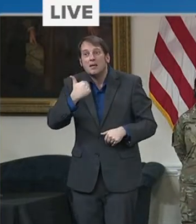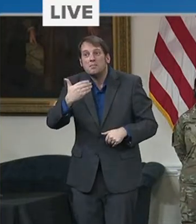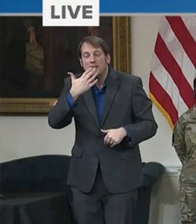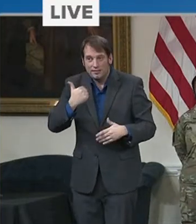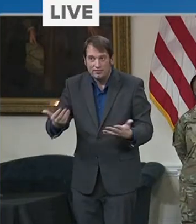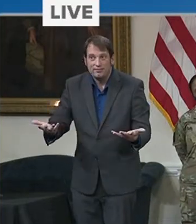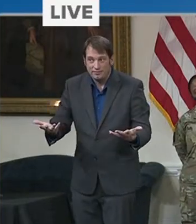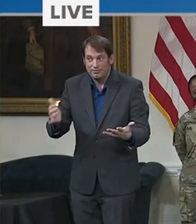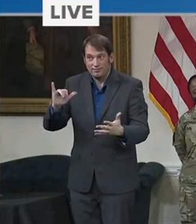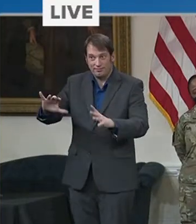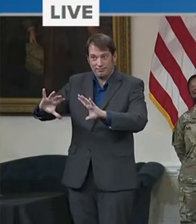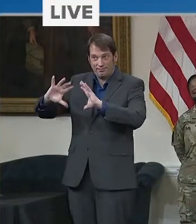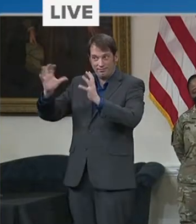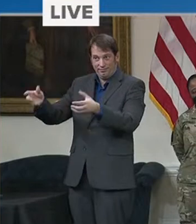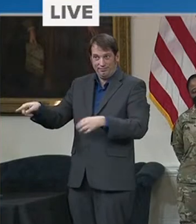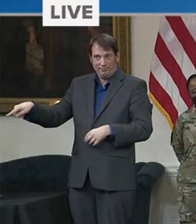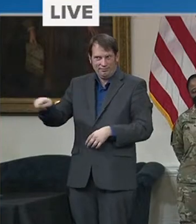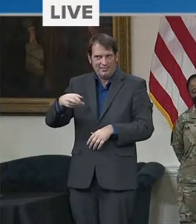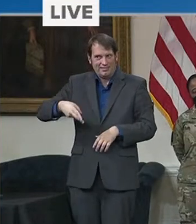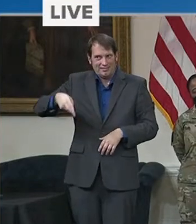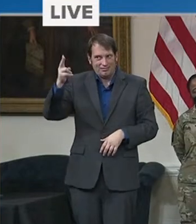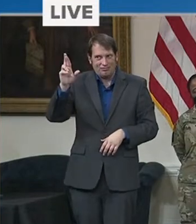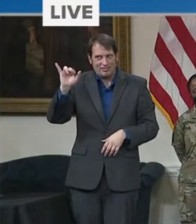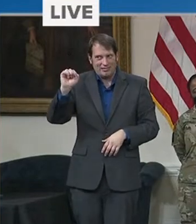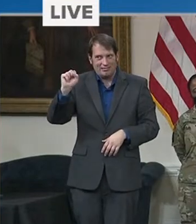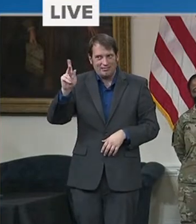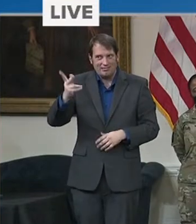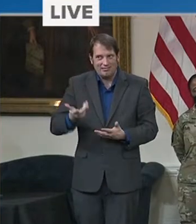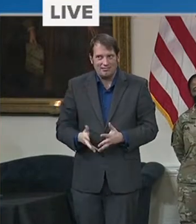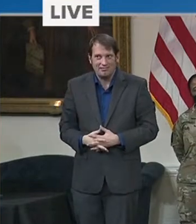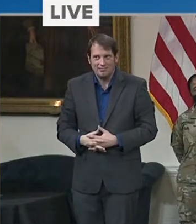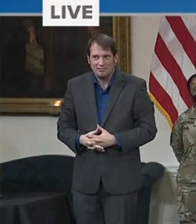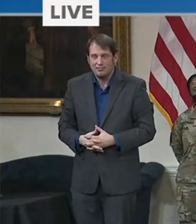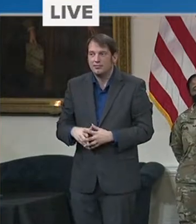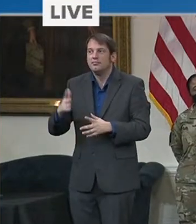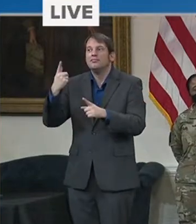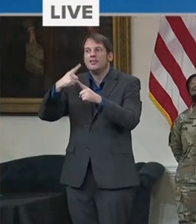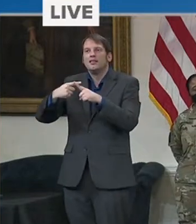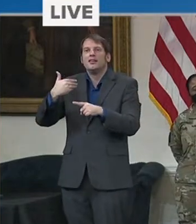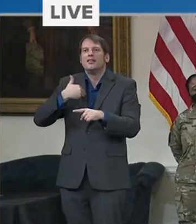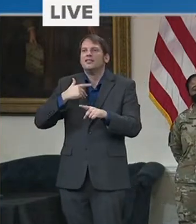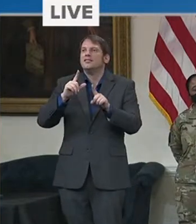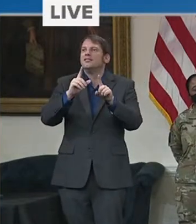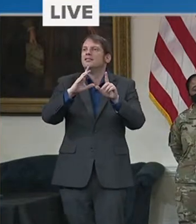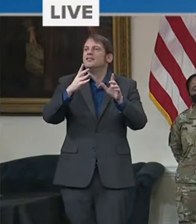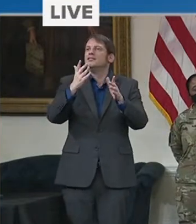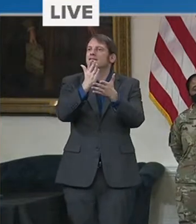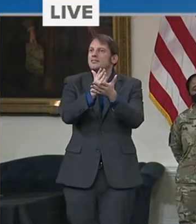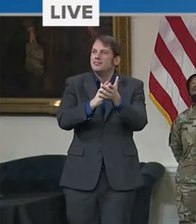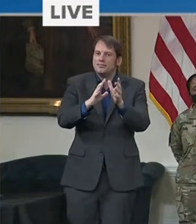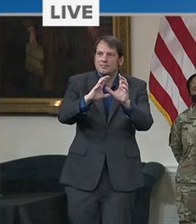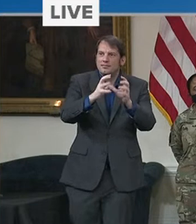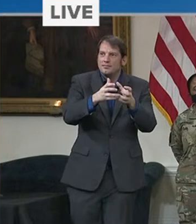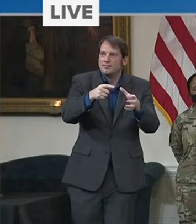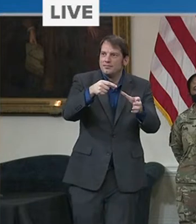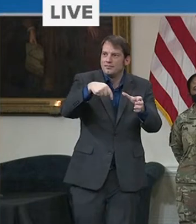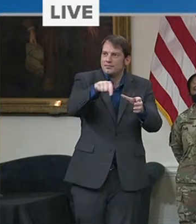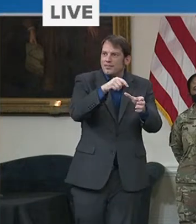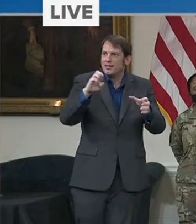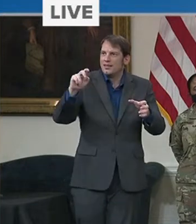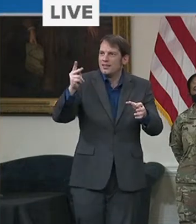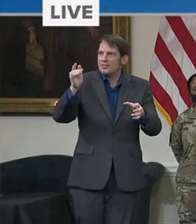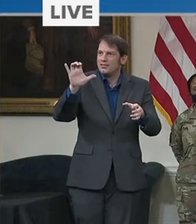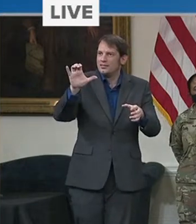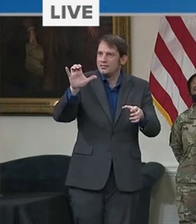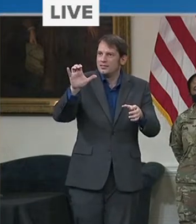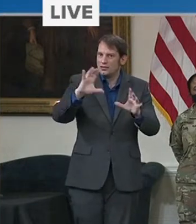also define specific ethnicities, access to health care, and challenges with things like transportation or health